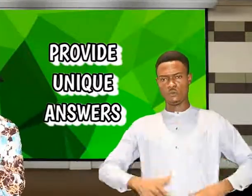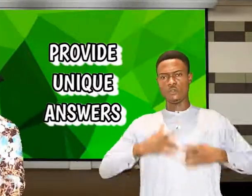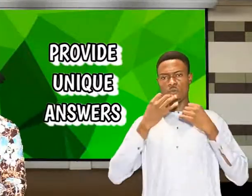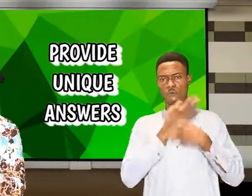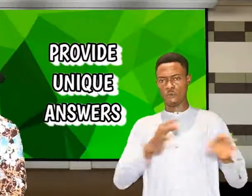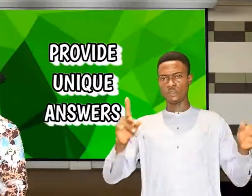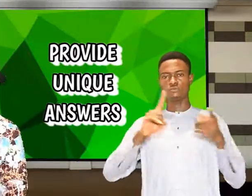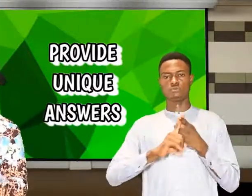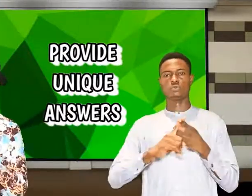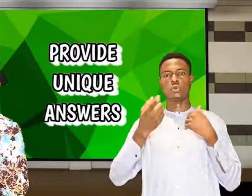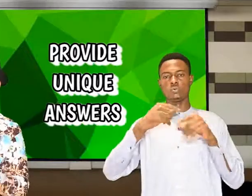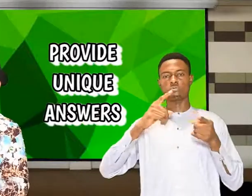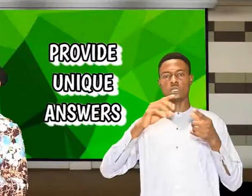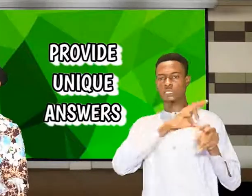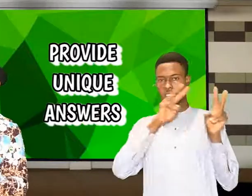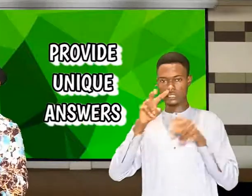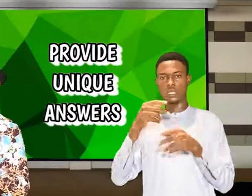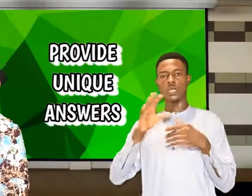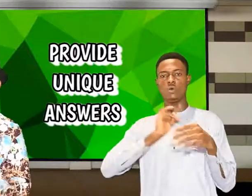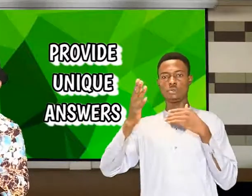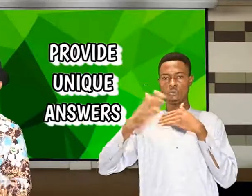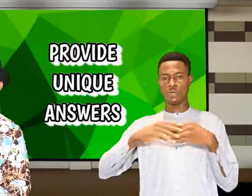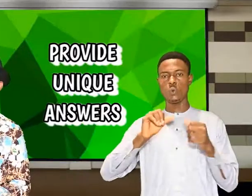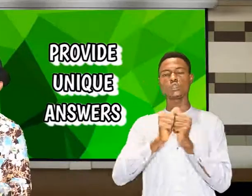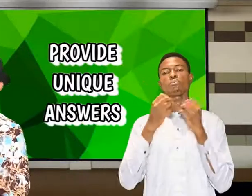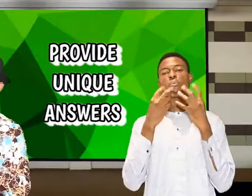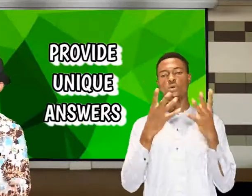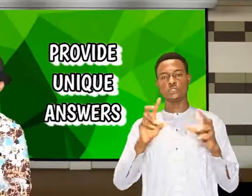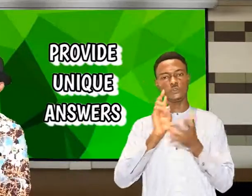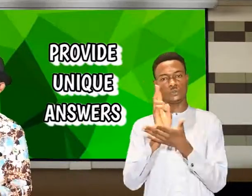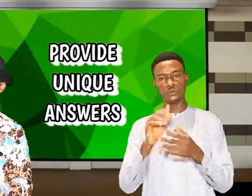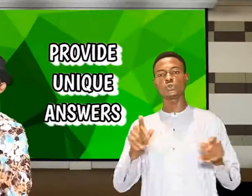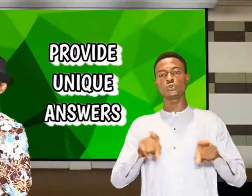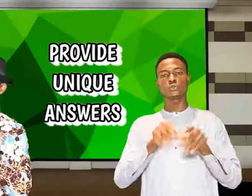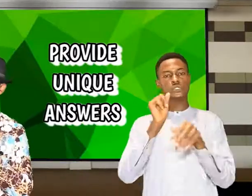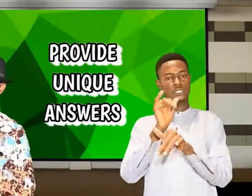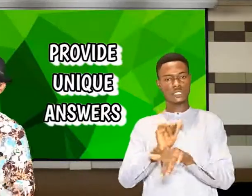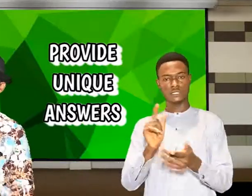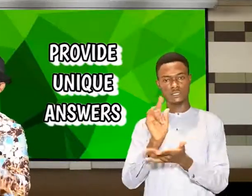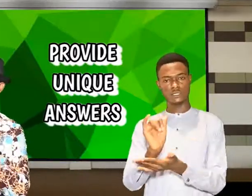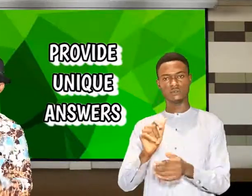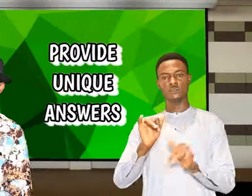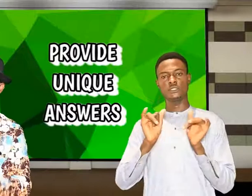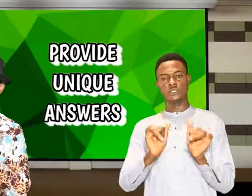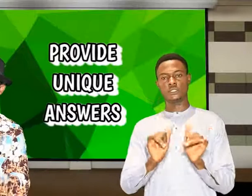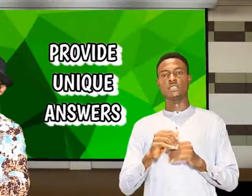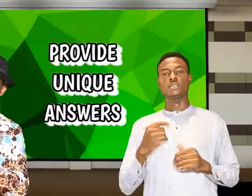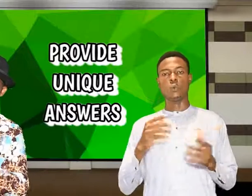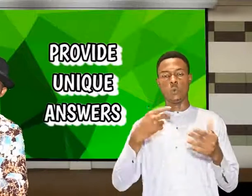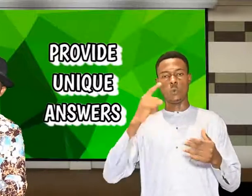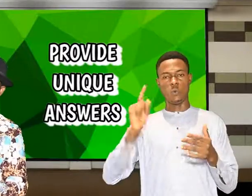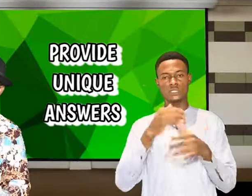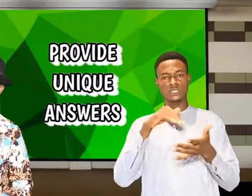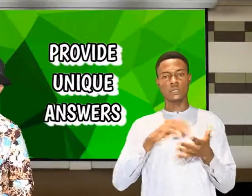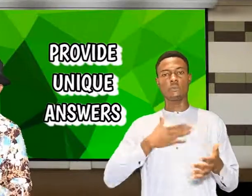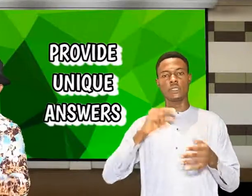thought in this comment section. I'll be back with another amazing video, so stay tuned to the Happiest HR. Once again, my